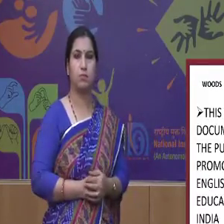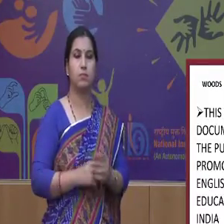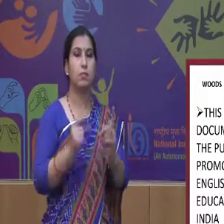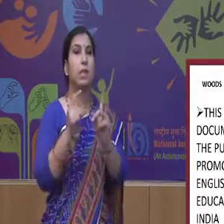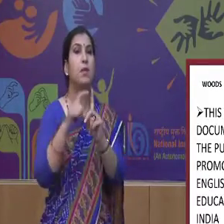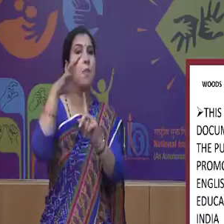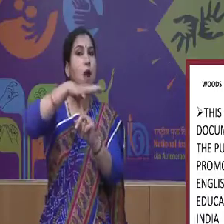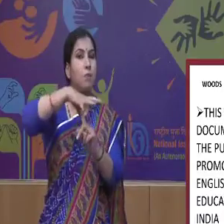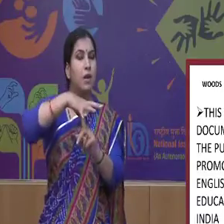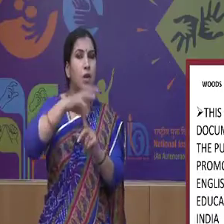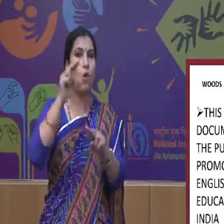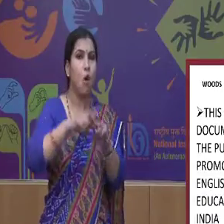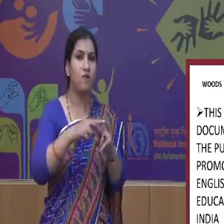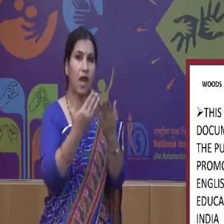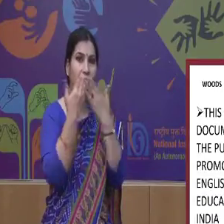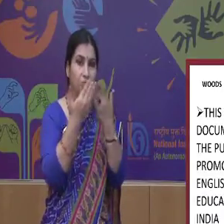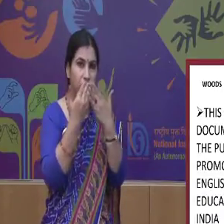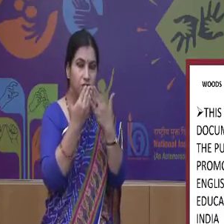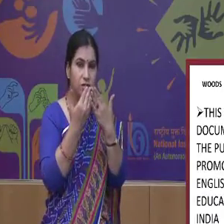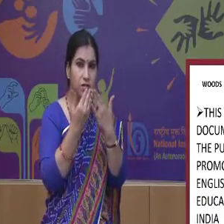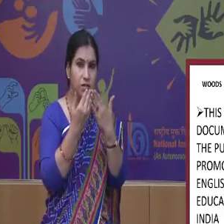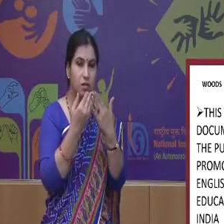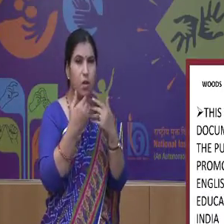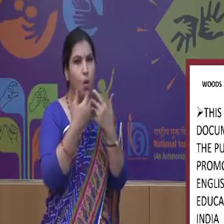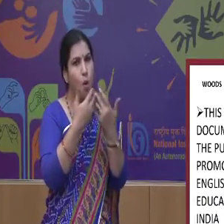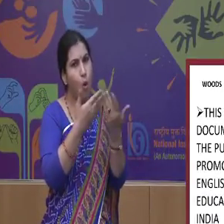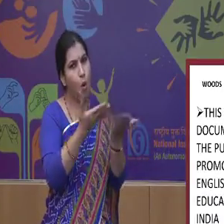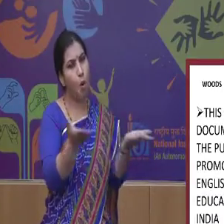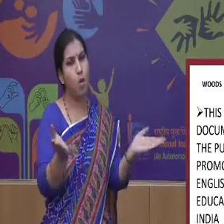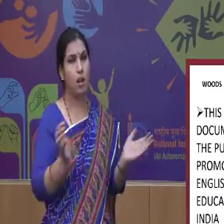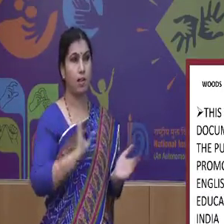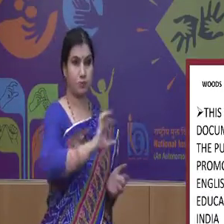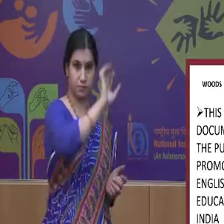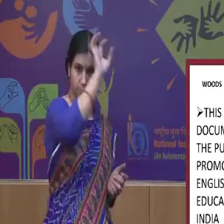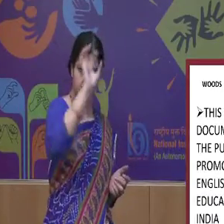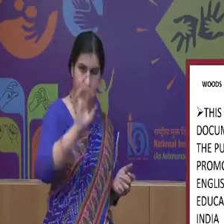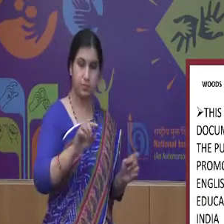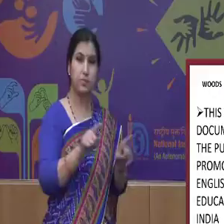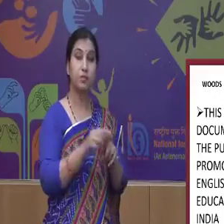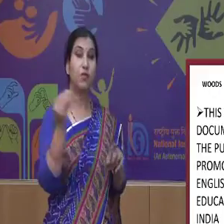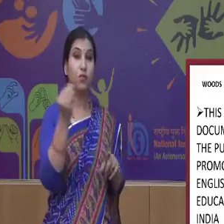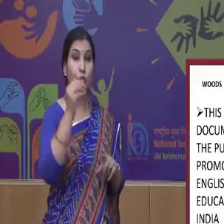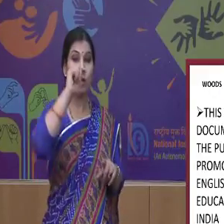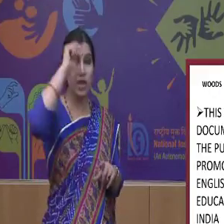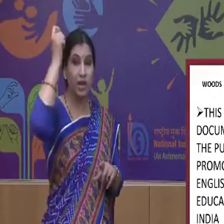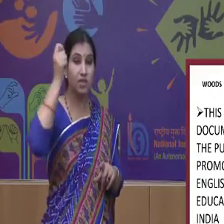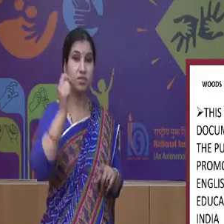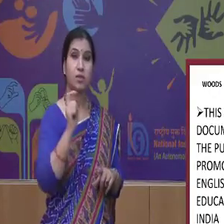Department of Education were opened in all the states and few English colleges were also